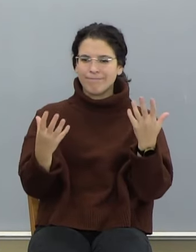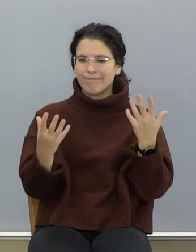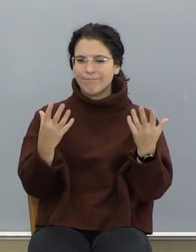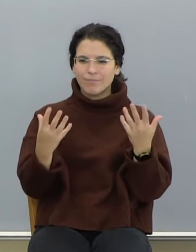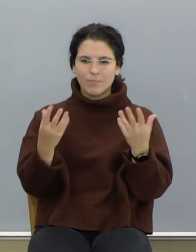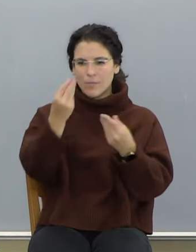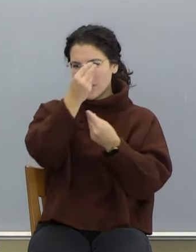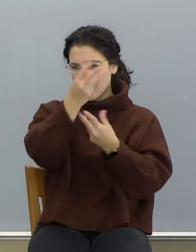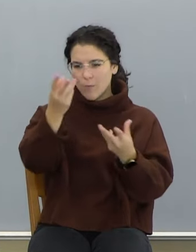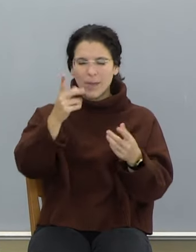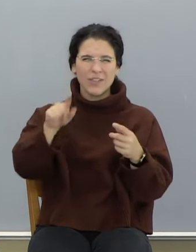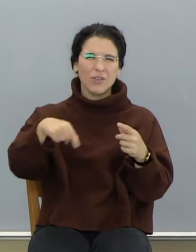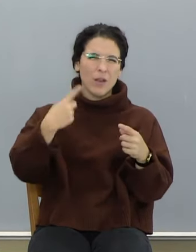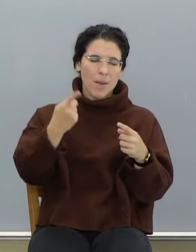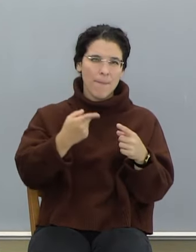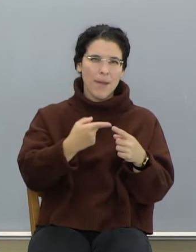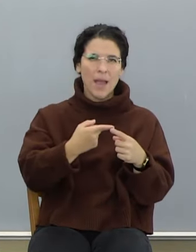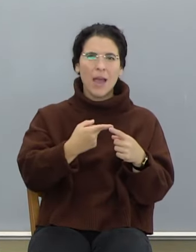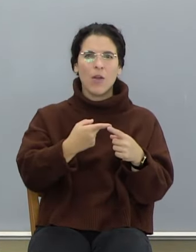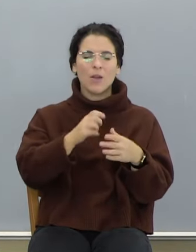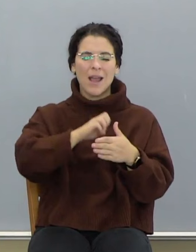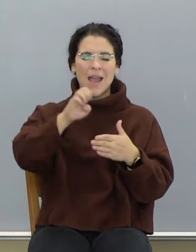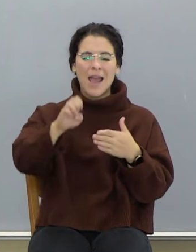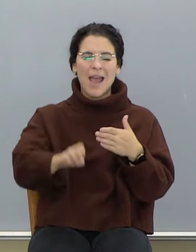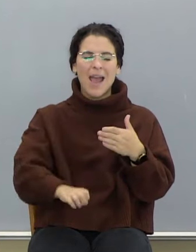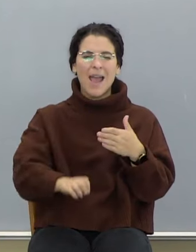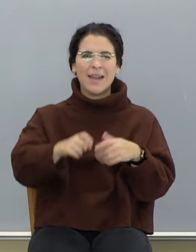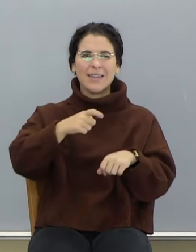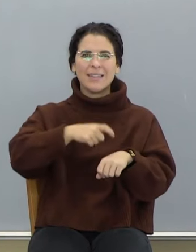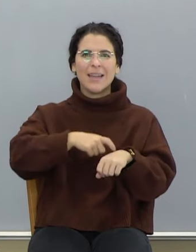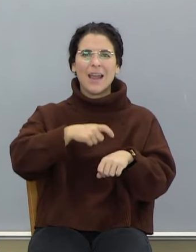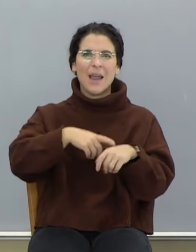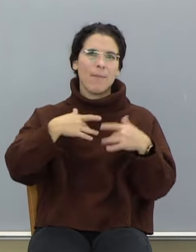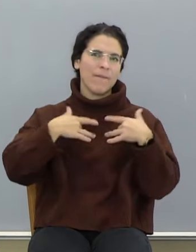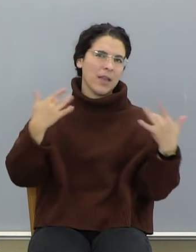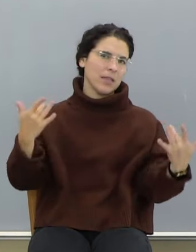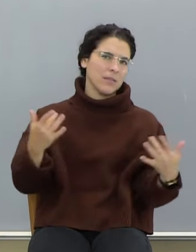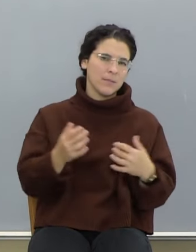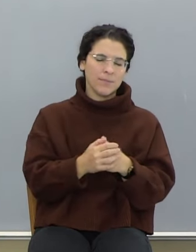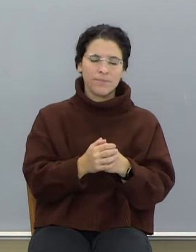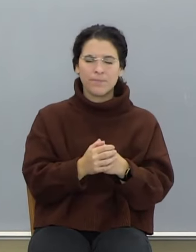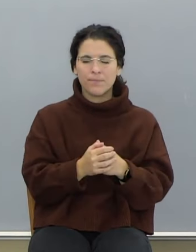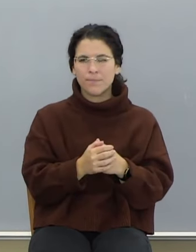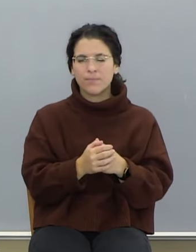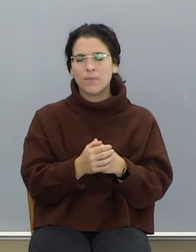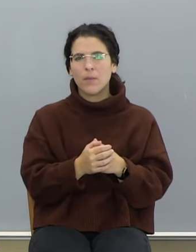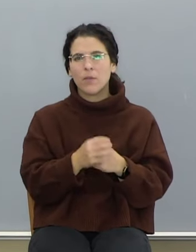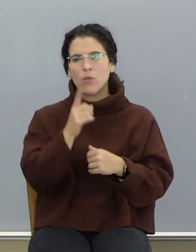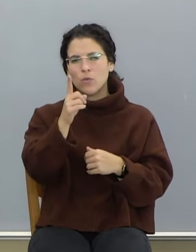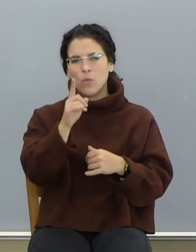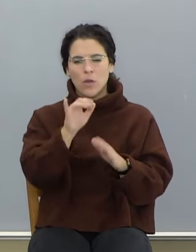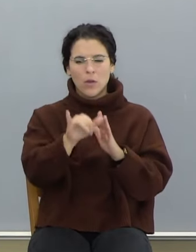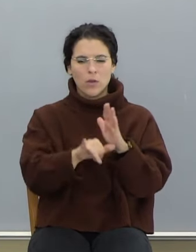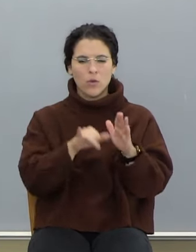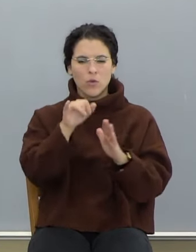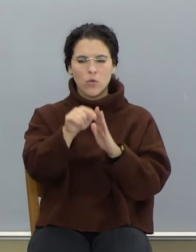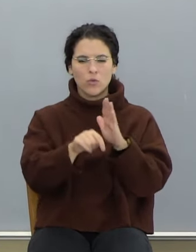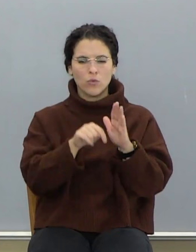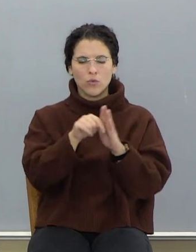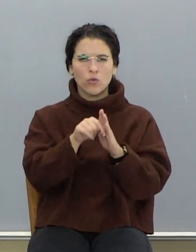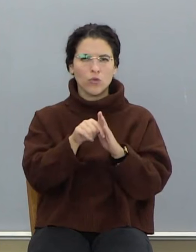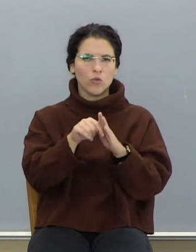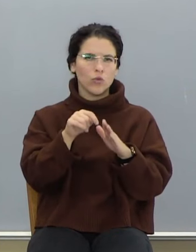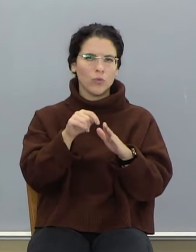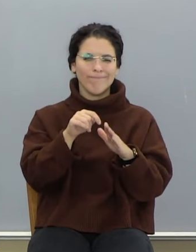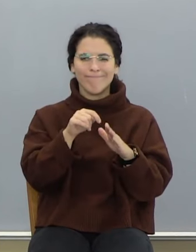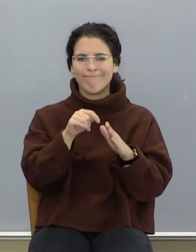of information regarding end time events. And there's one YouTube floating around now,